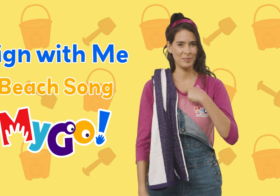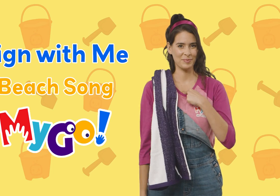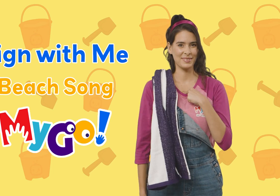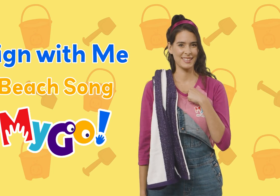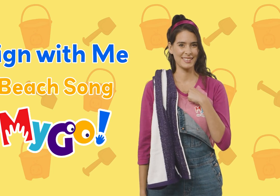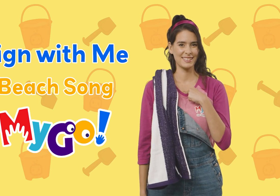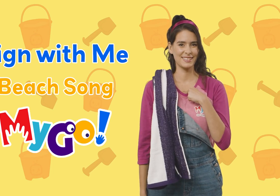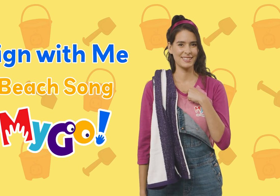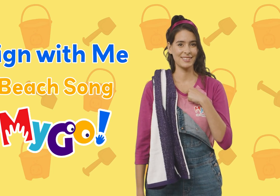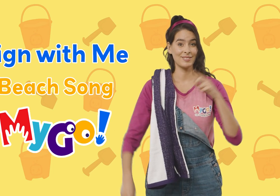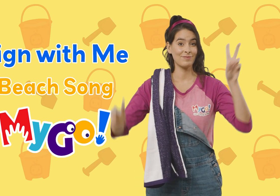With me.